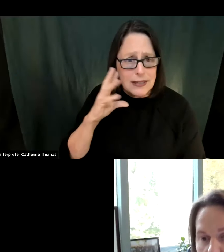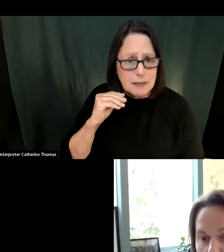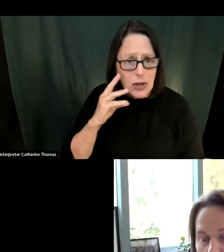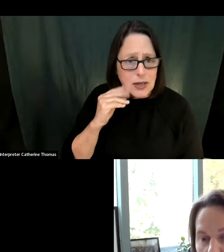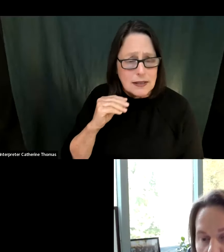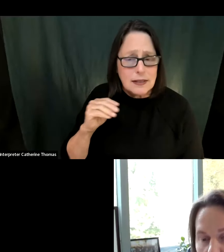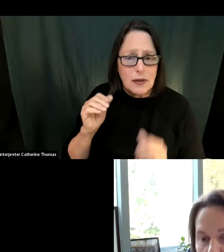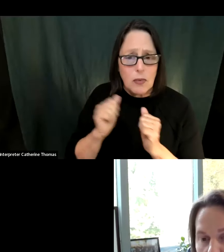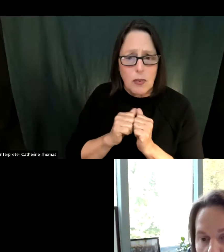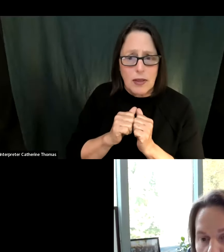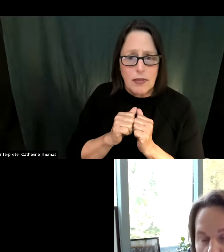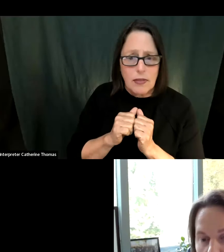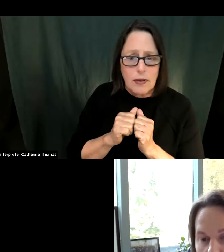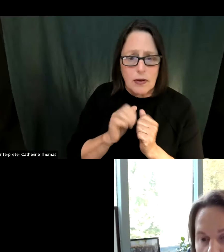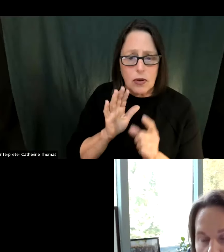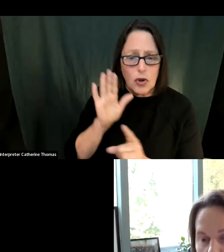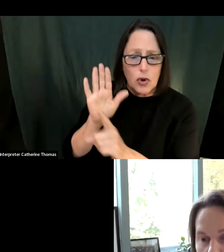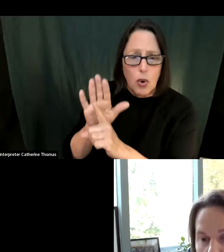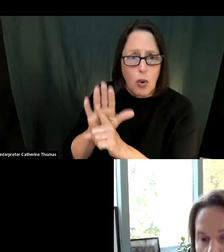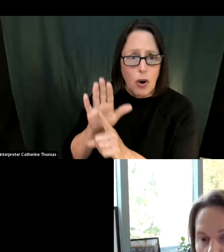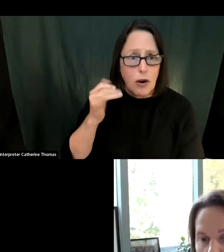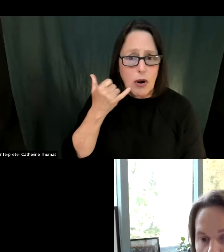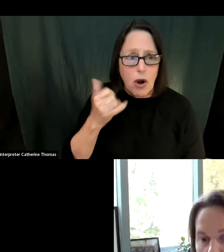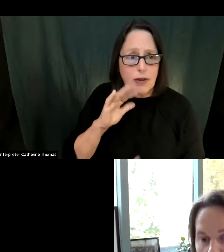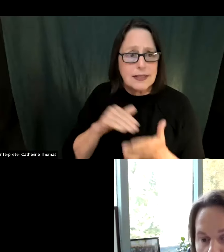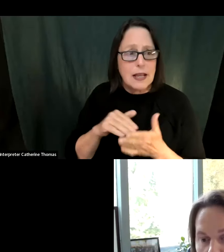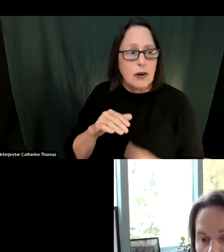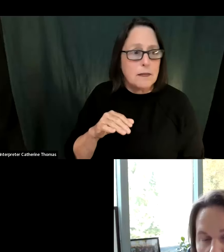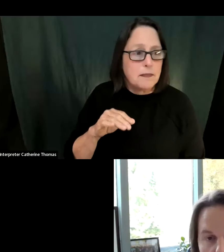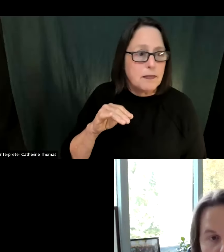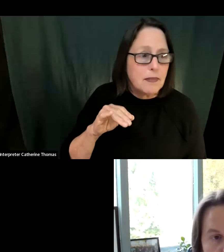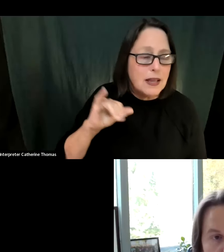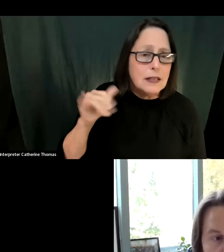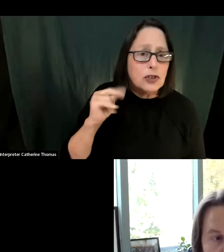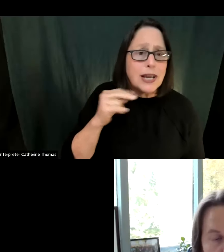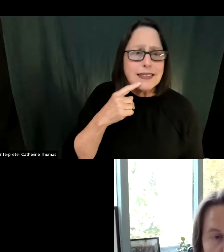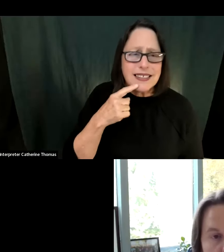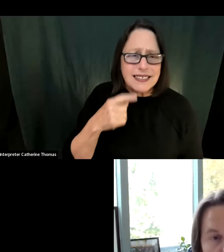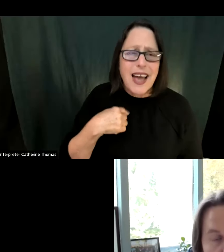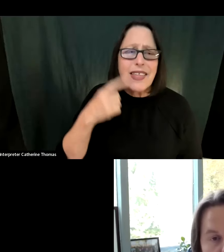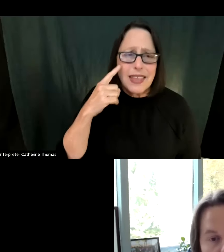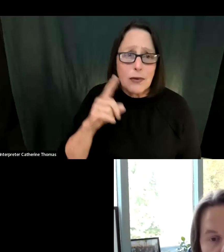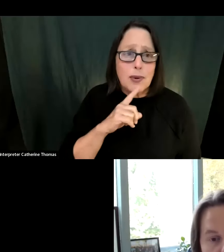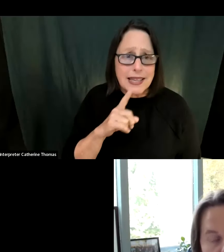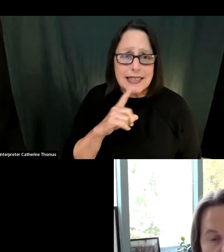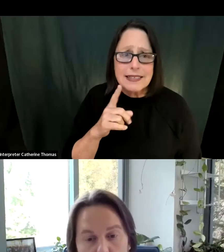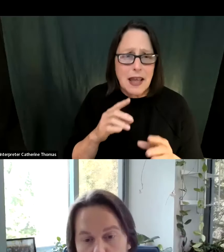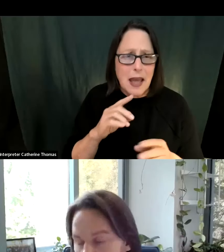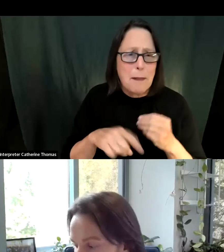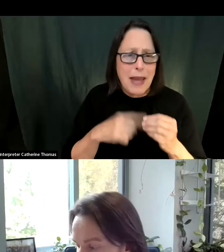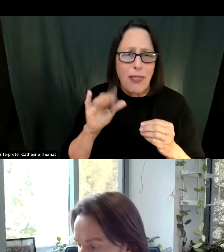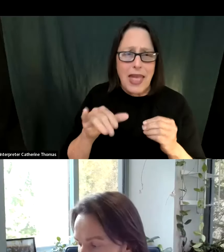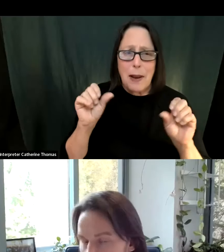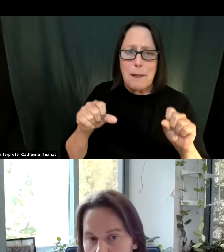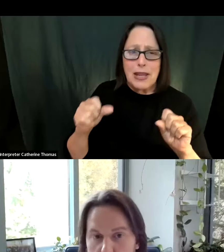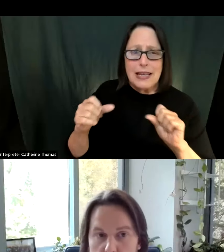experience with your call centers? I think it really is about that ability to